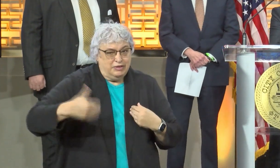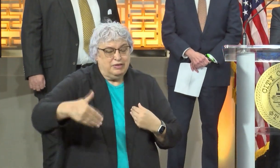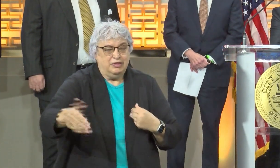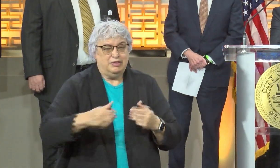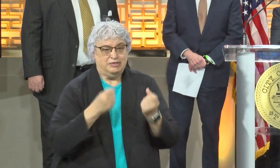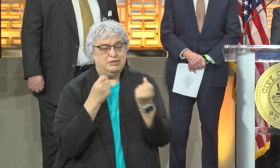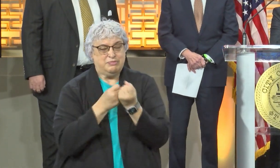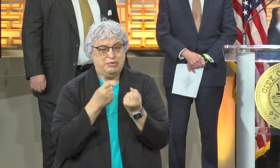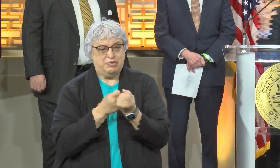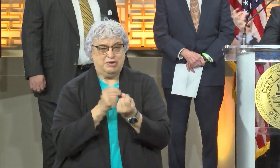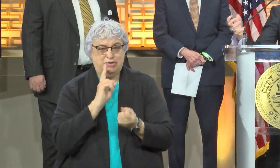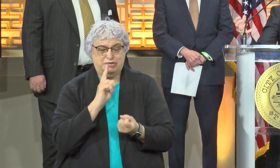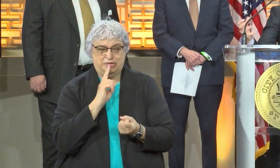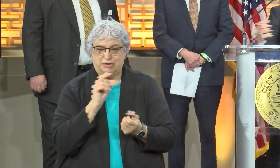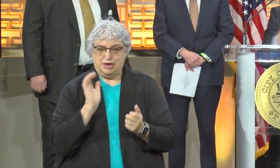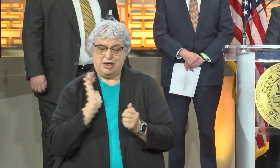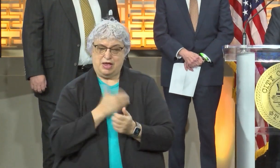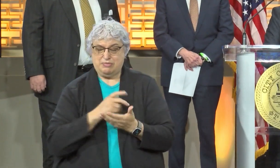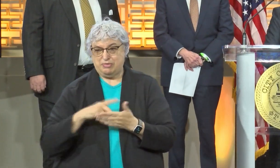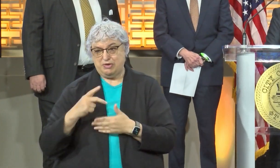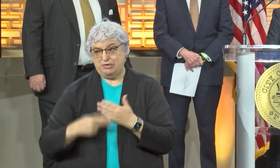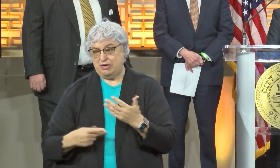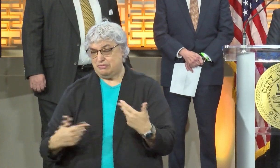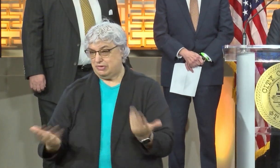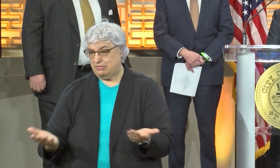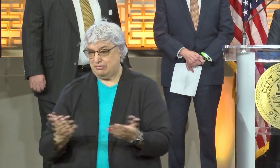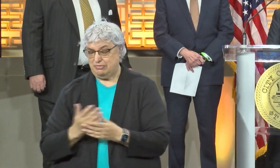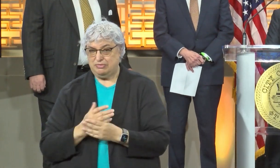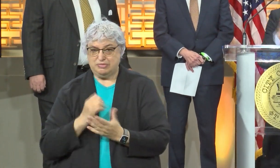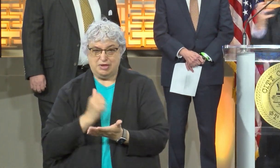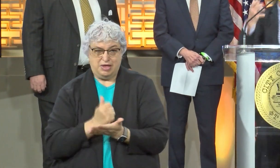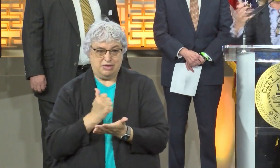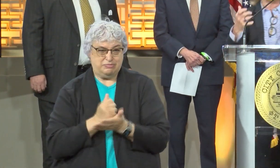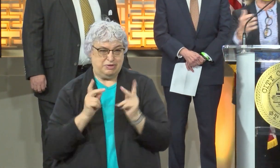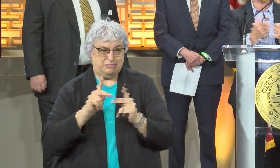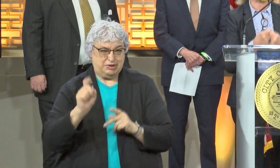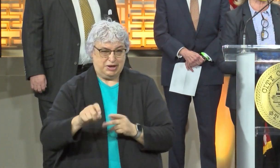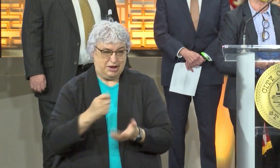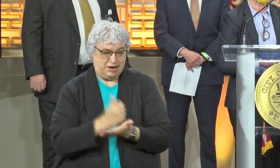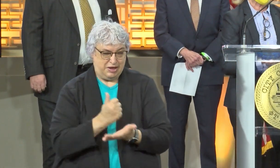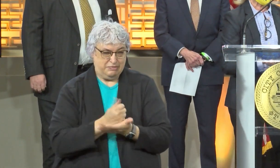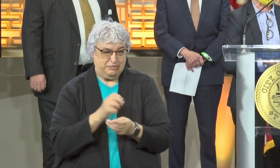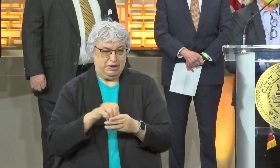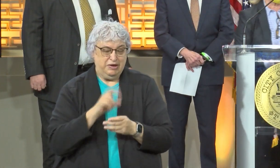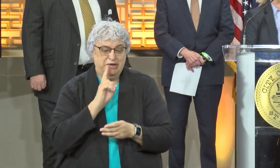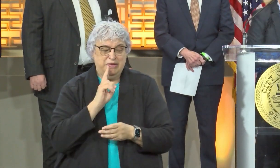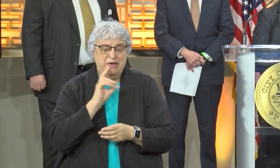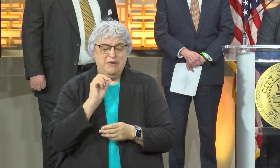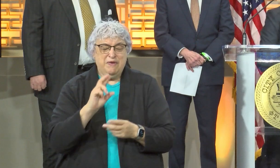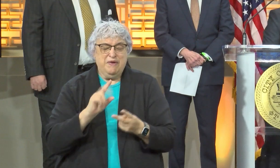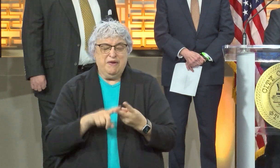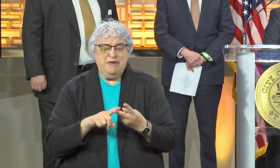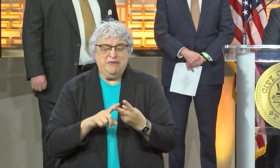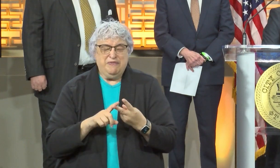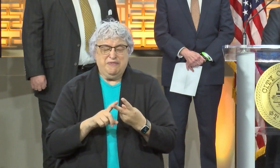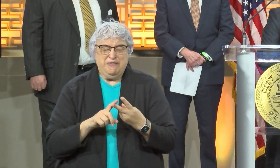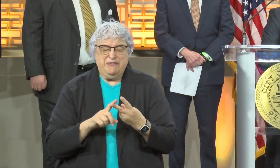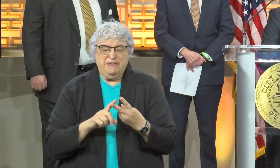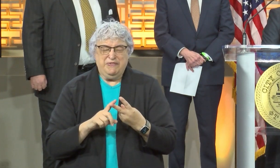supporters of the city of Houston, whether it's our programs that help those who need help in Houston, or also